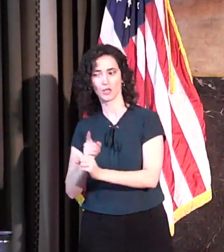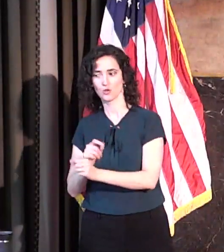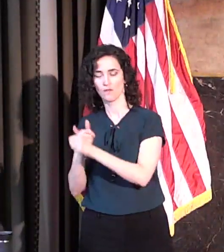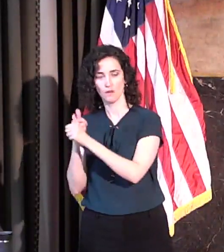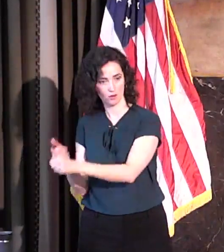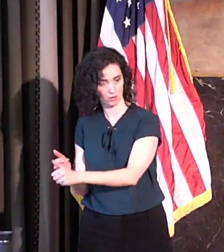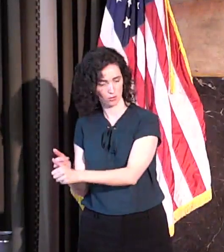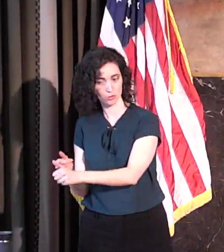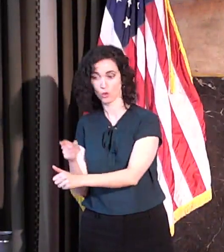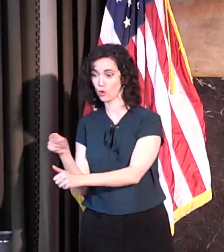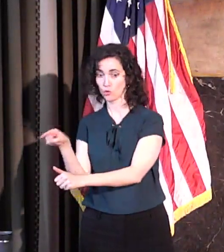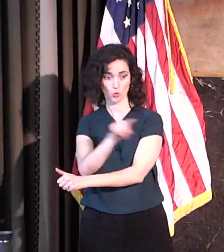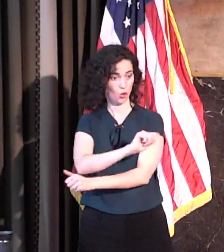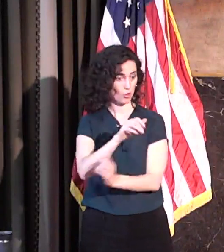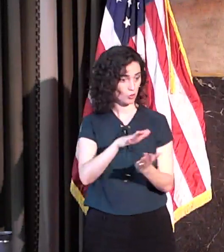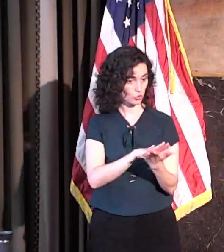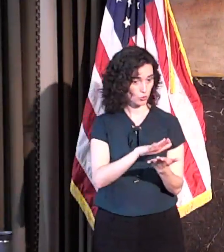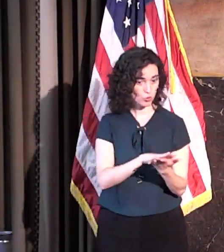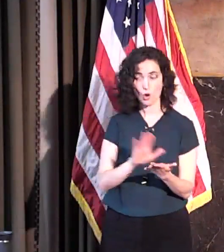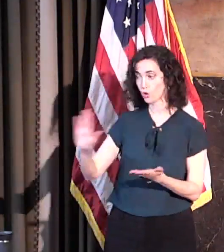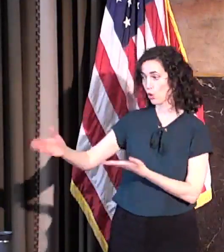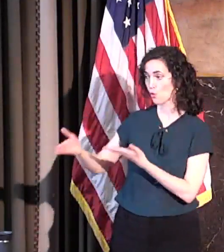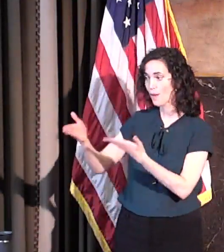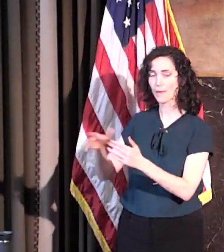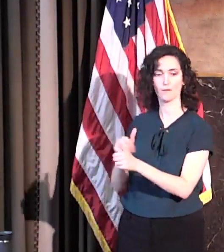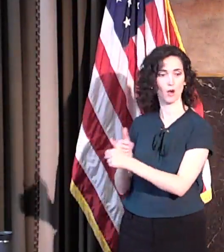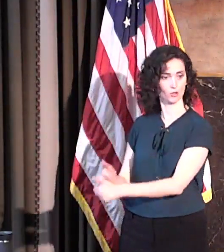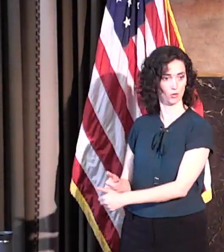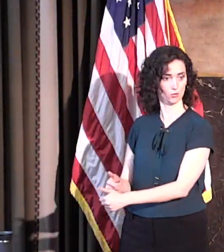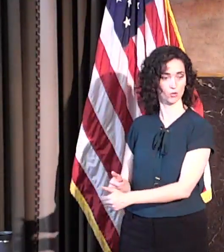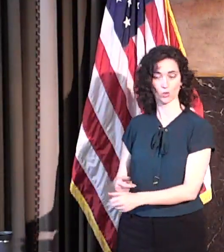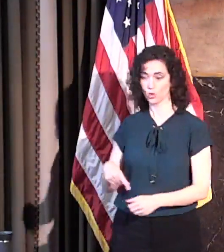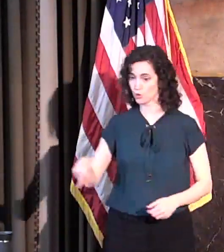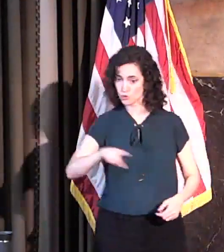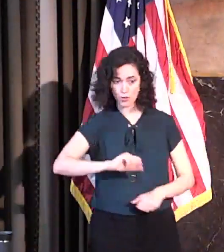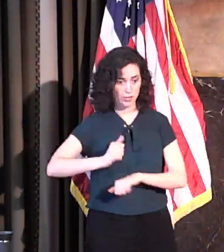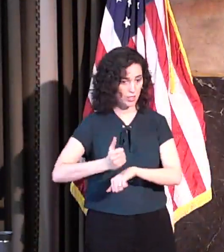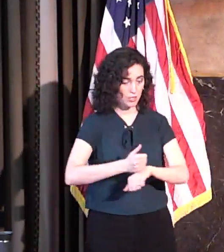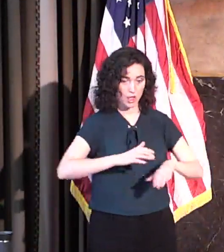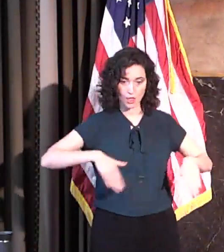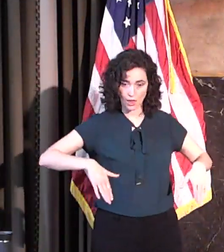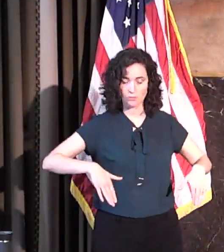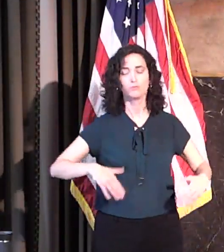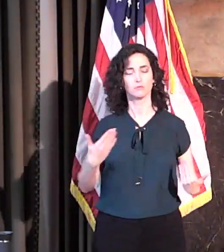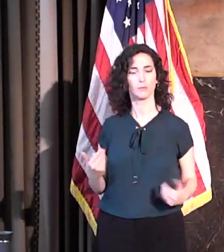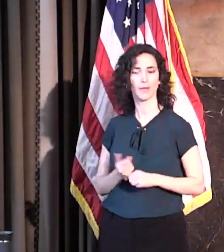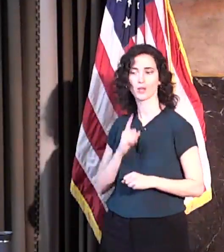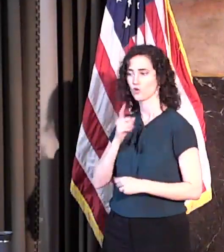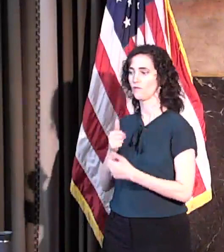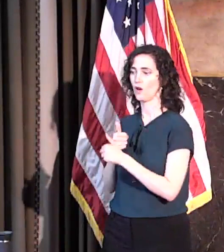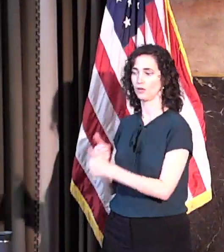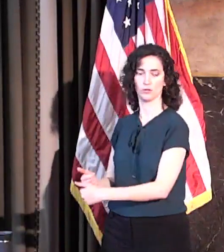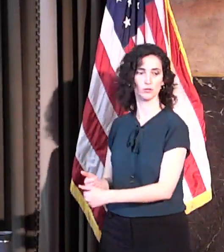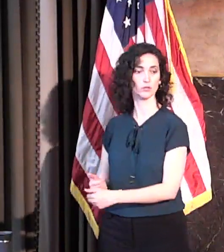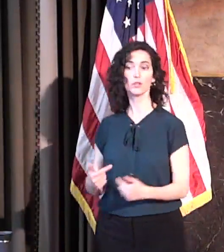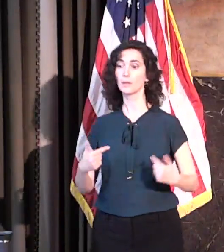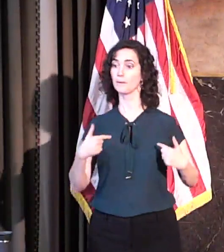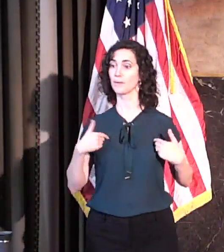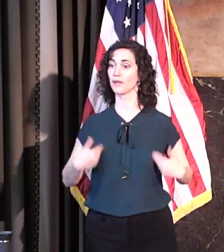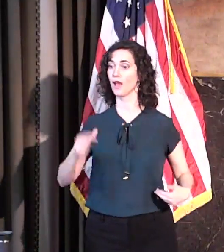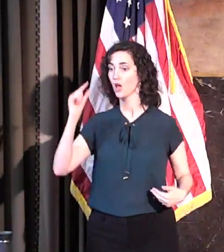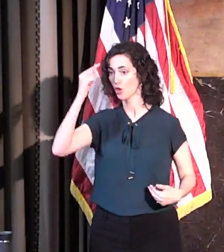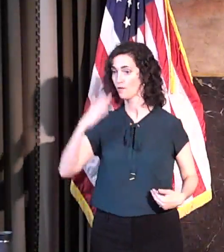they are advancing all of those recommendations if in fact they don't have them in place already too. Because as governor, I